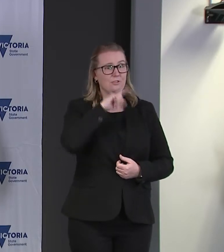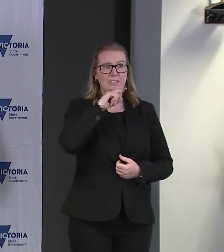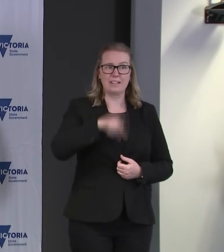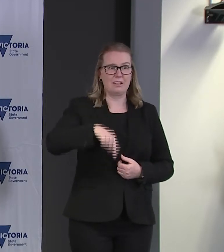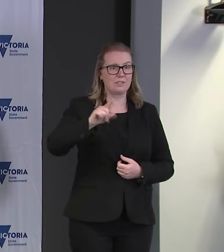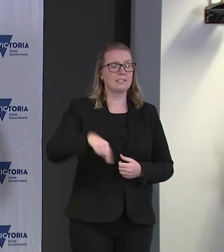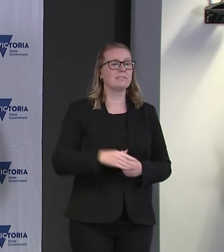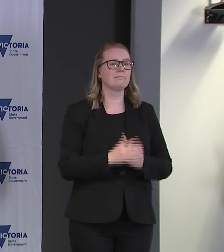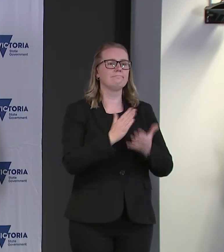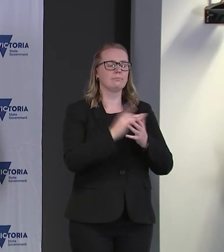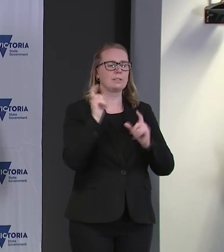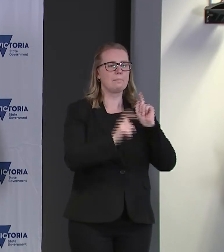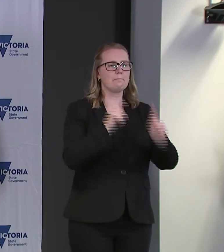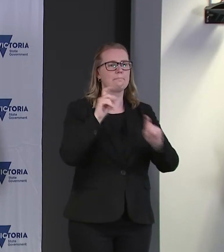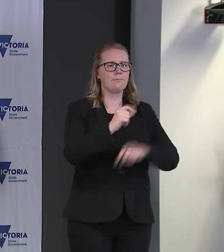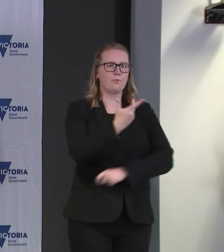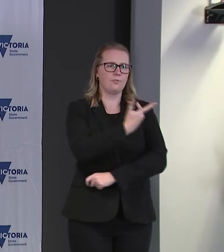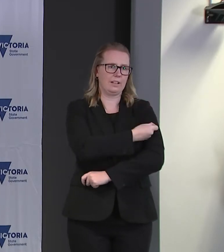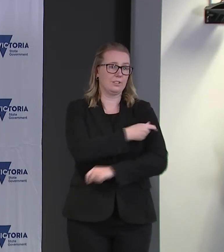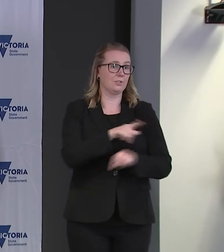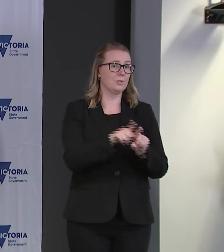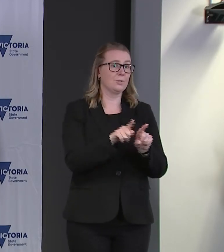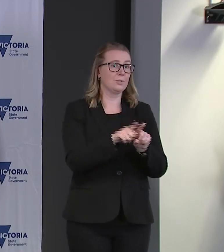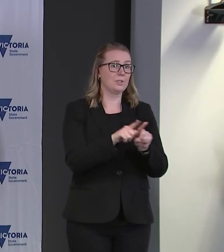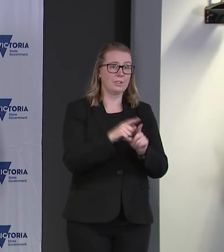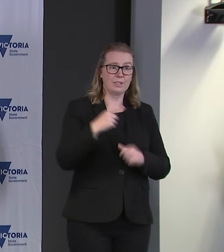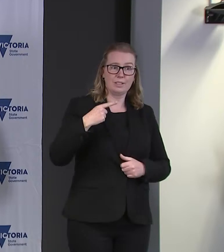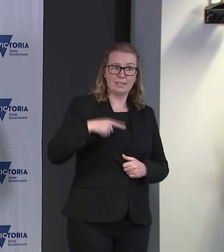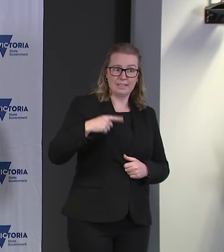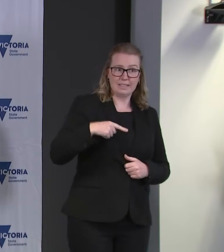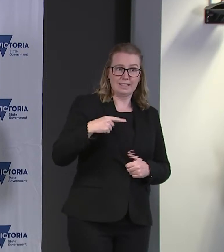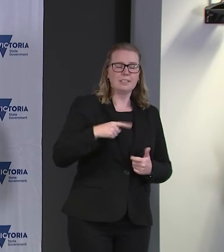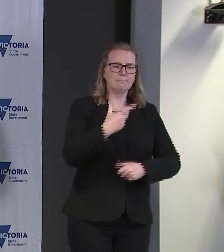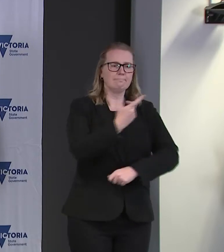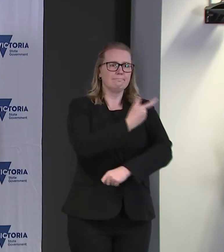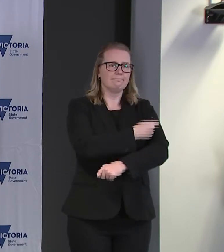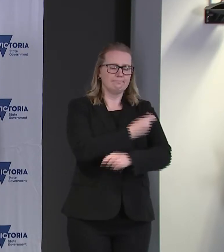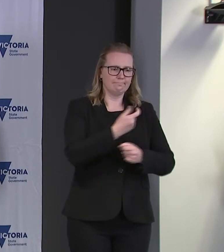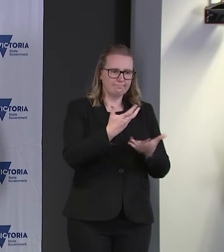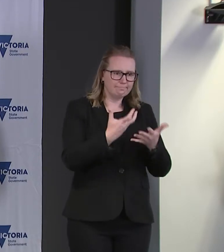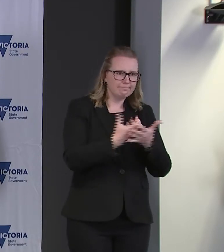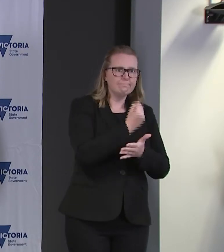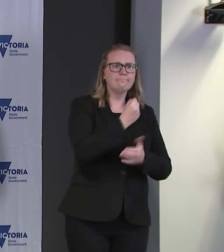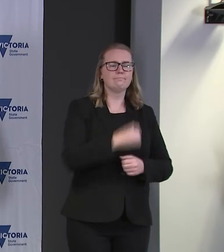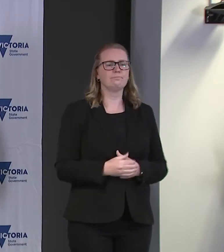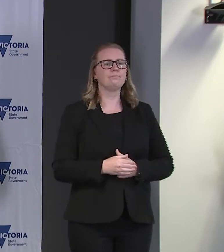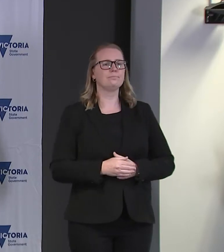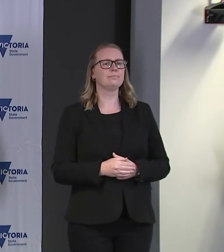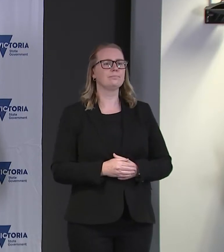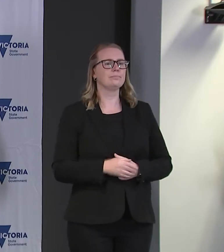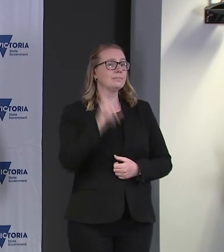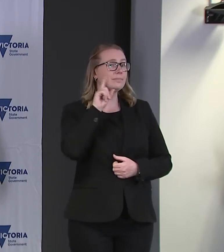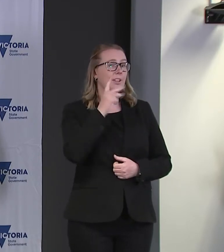thousands, to get vaccinated as the ticket out of this pandemic. Yesterday we saw